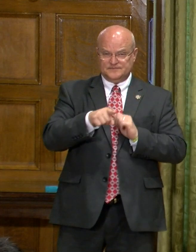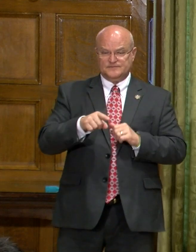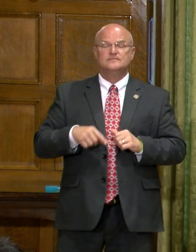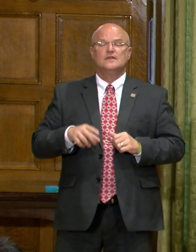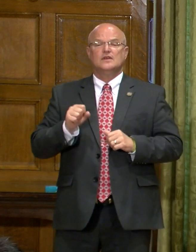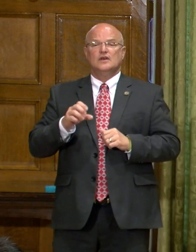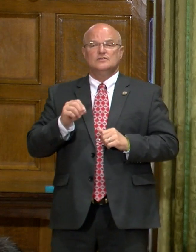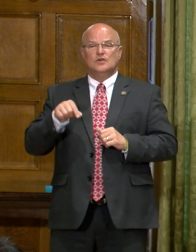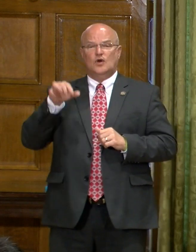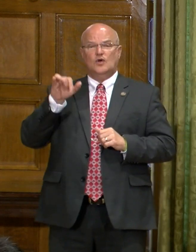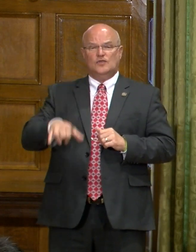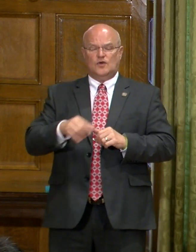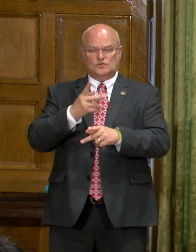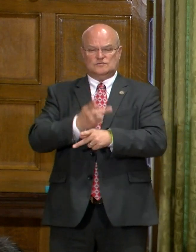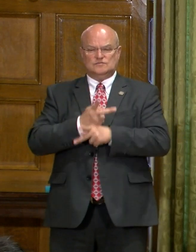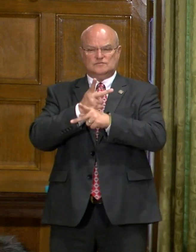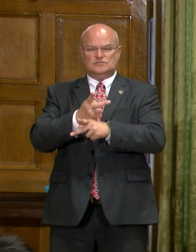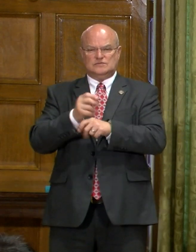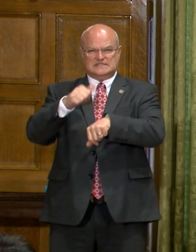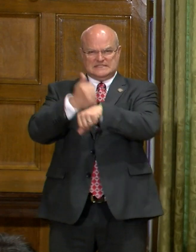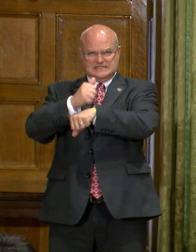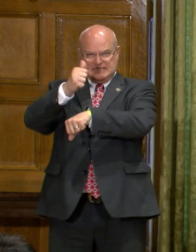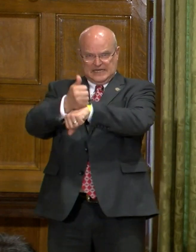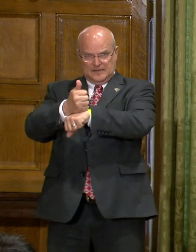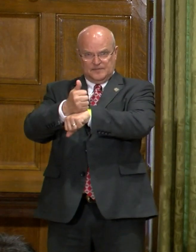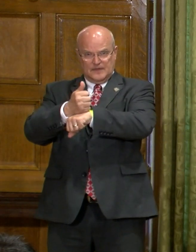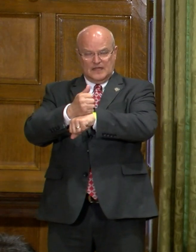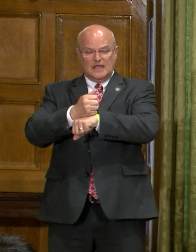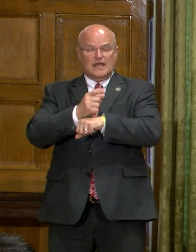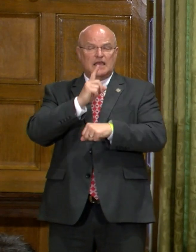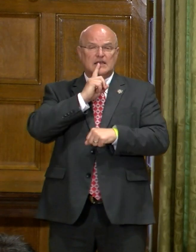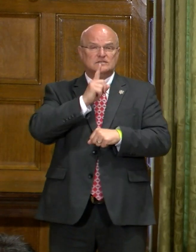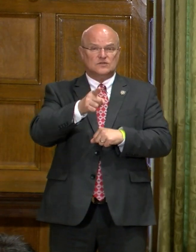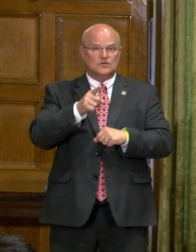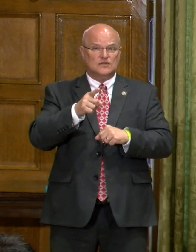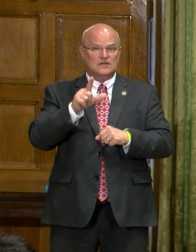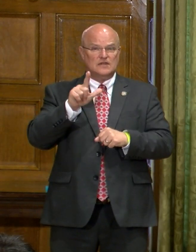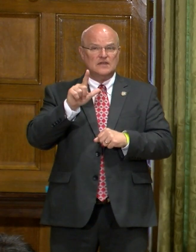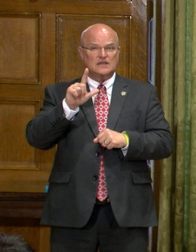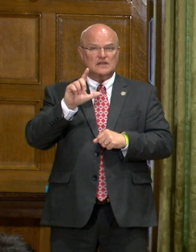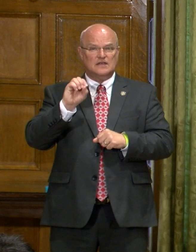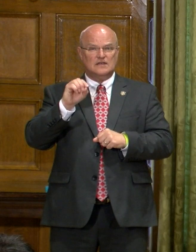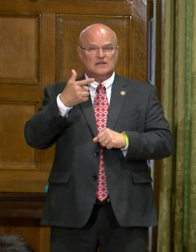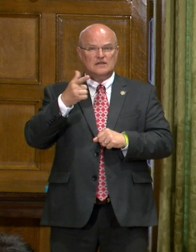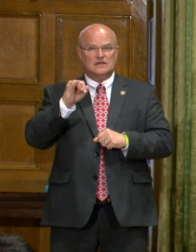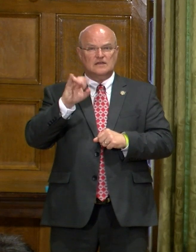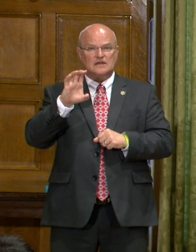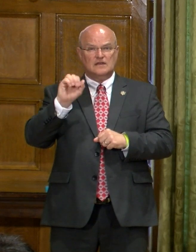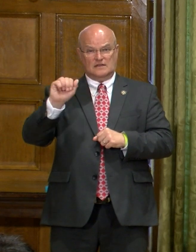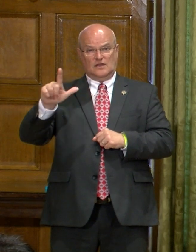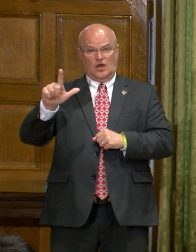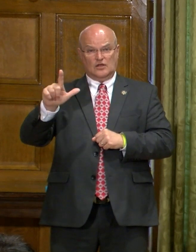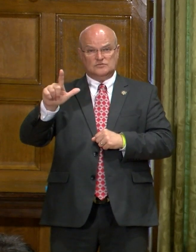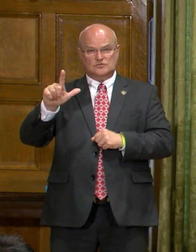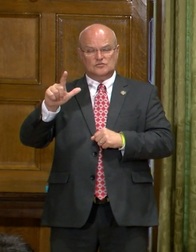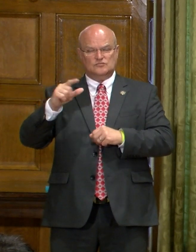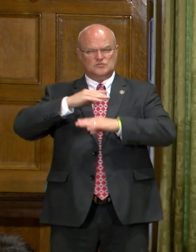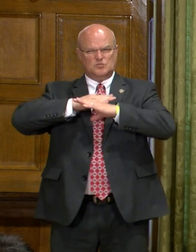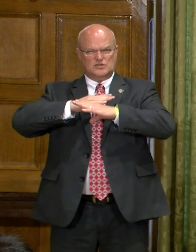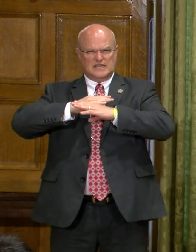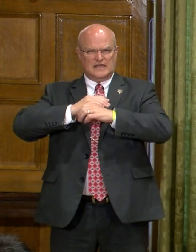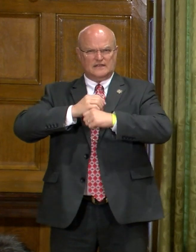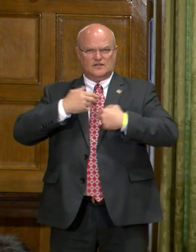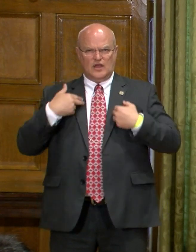negative. And so those precautions are in place, and certainly they're logical, that would protect their